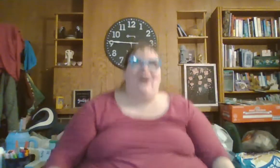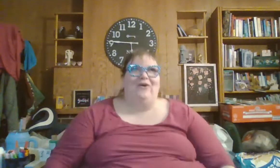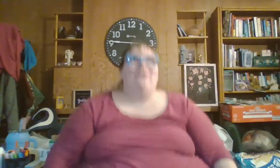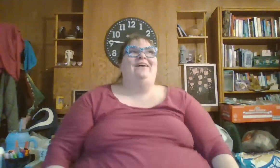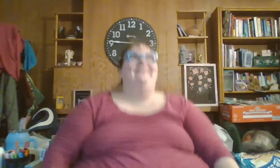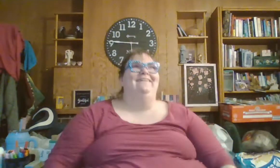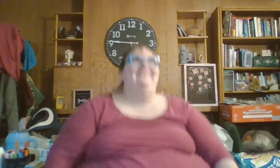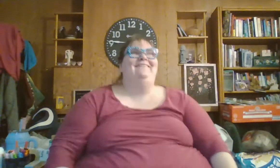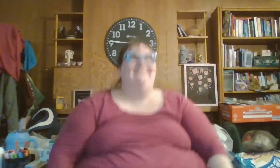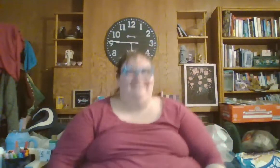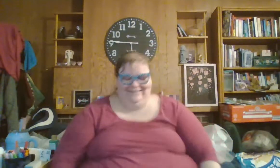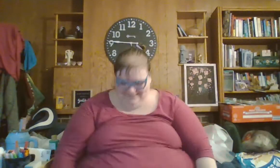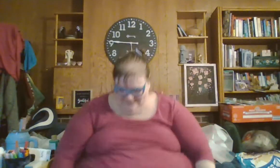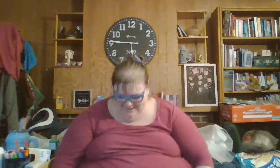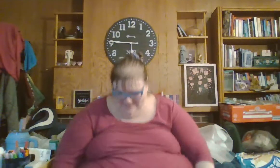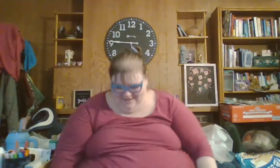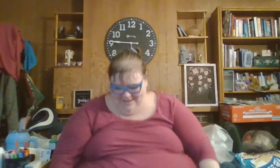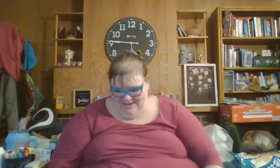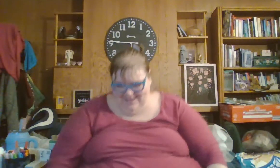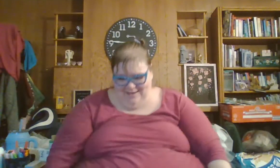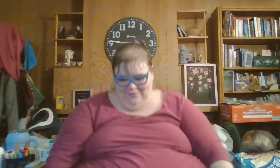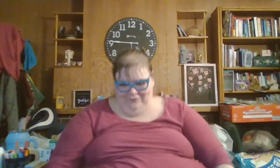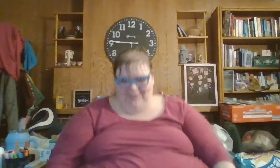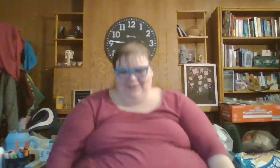So I have